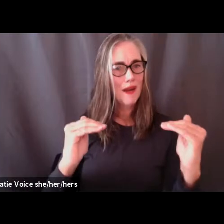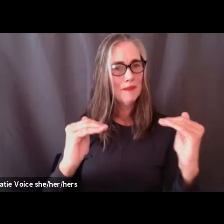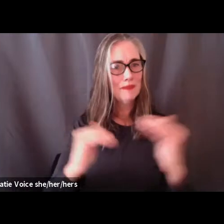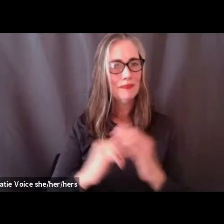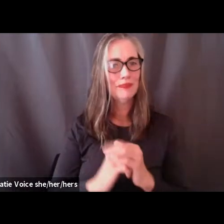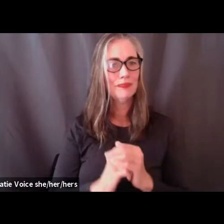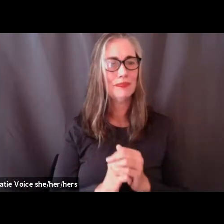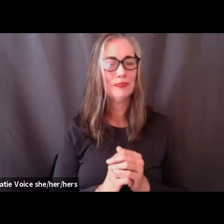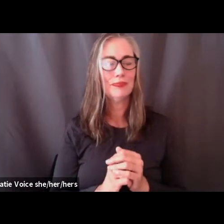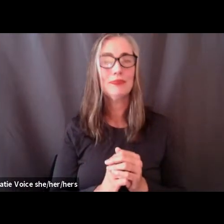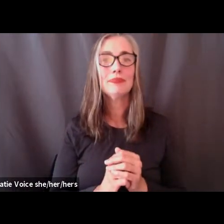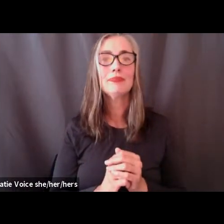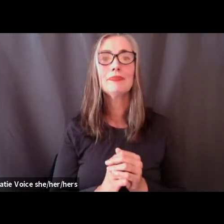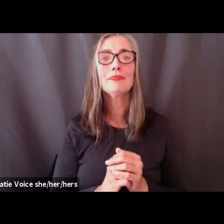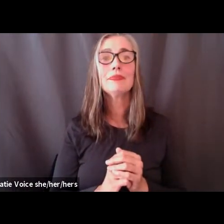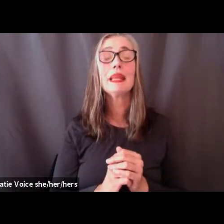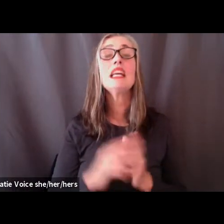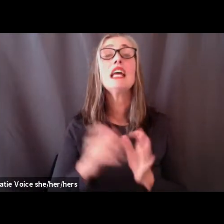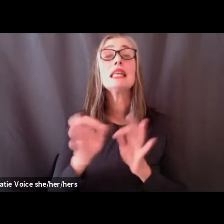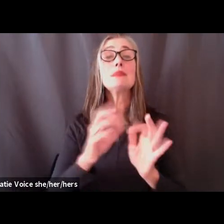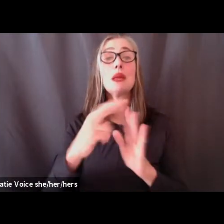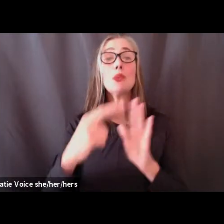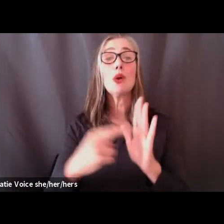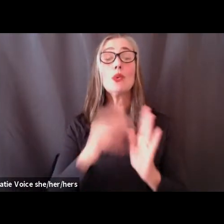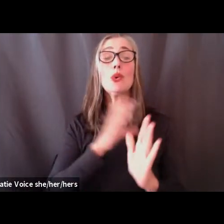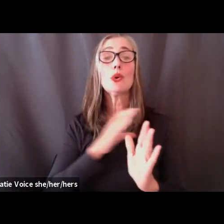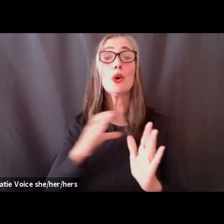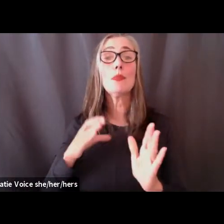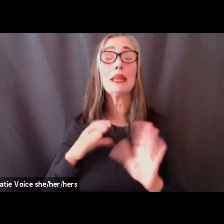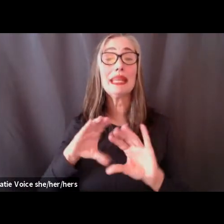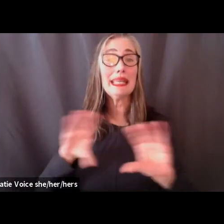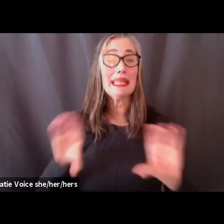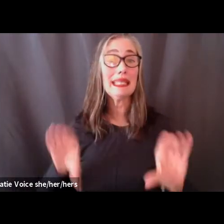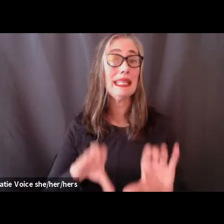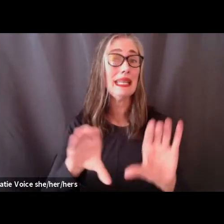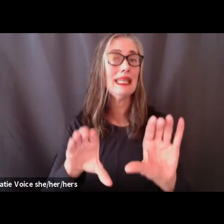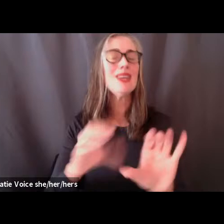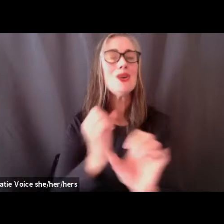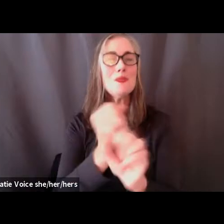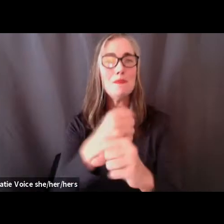just letting you know what the Rules Committee did is we created a new,